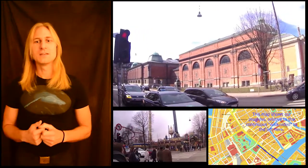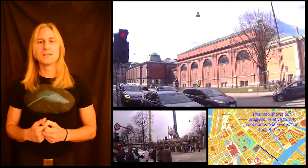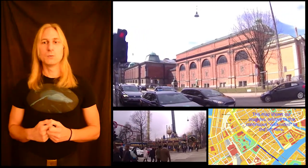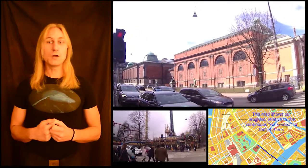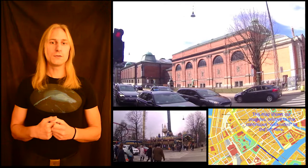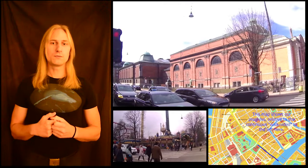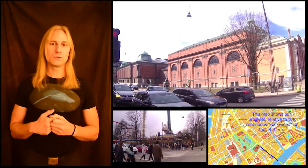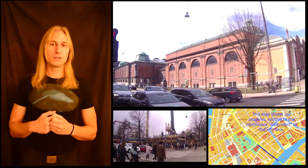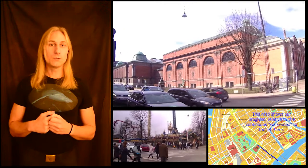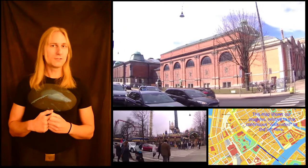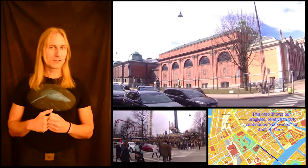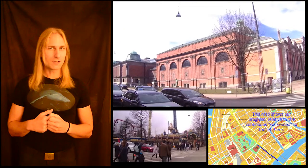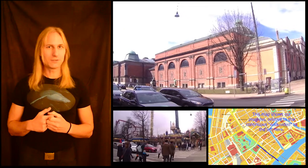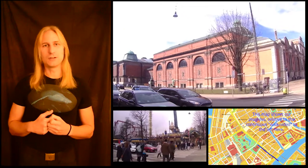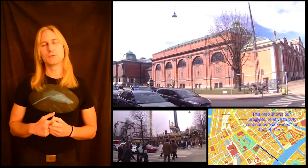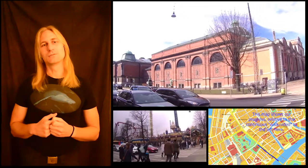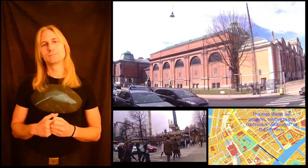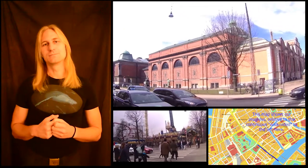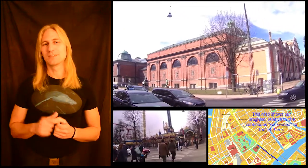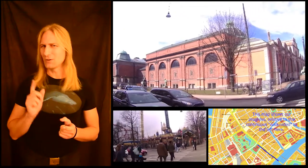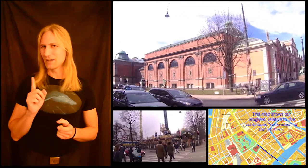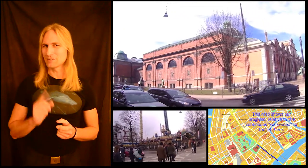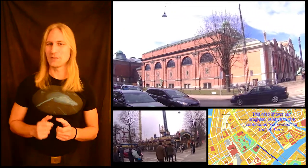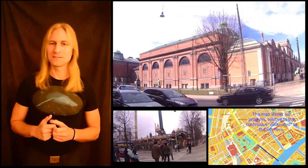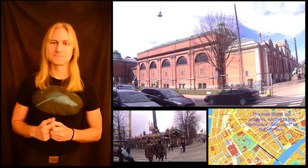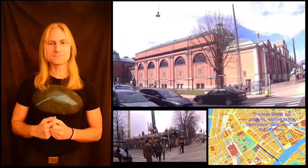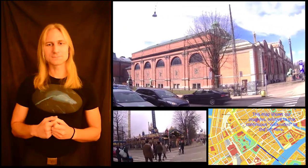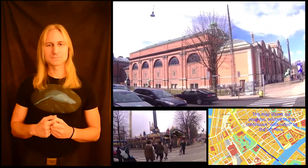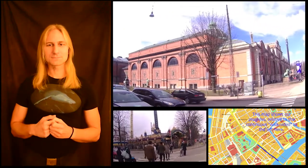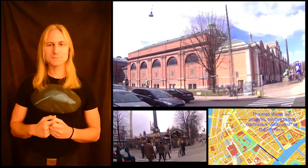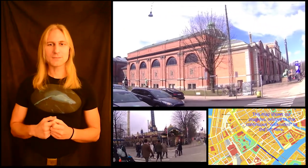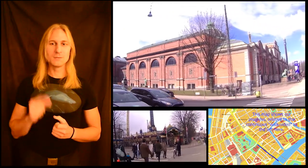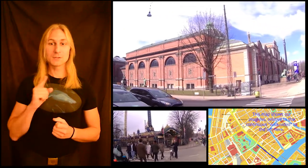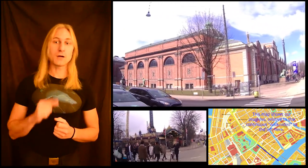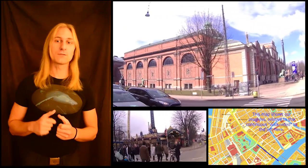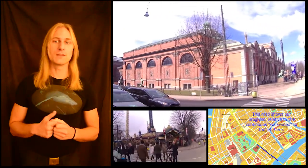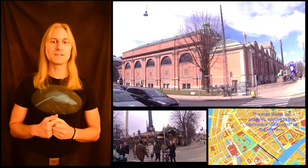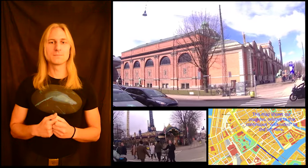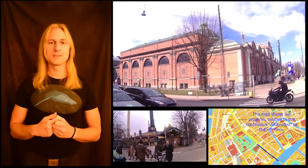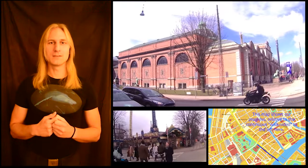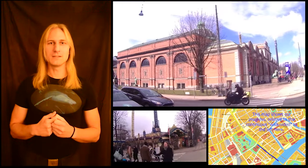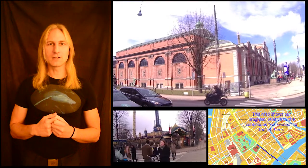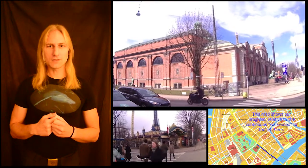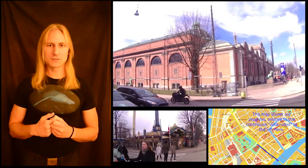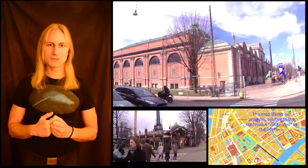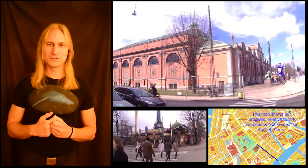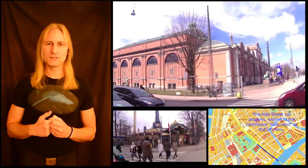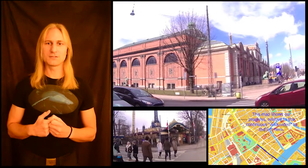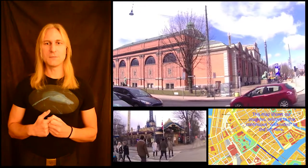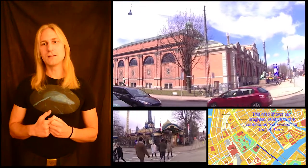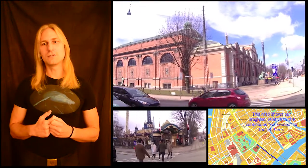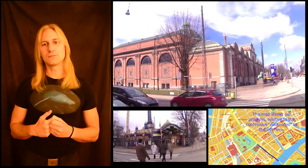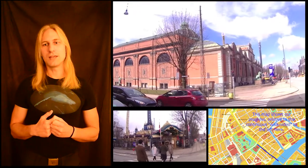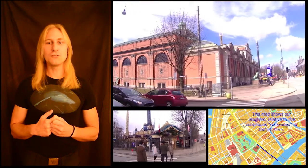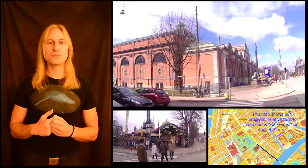opinion, worth it for the Winter Garden alone. Very nice place. But apart from that, the collection